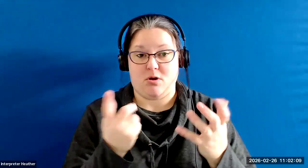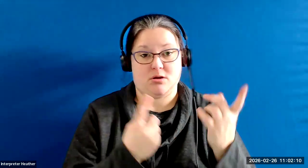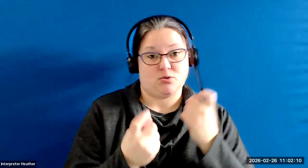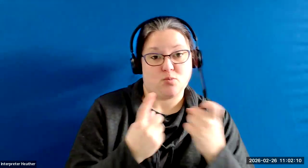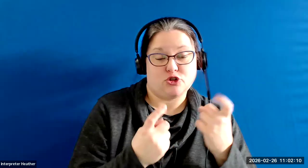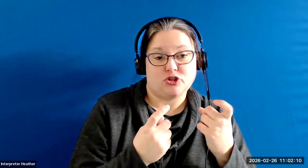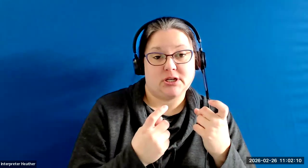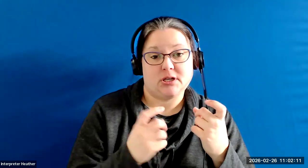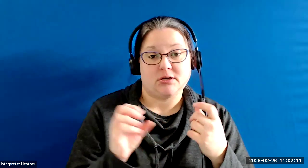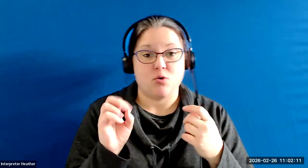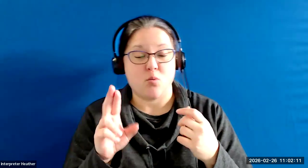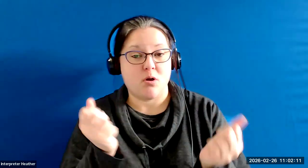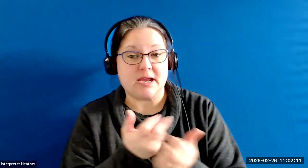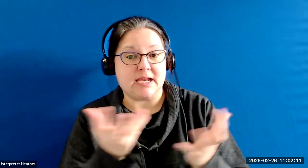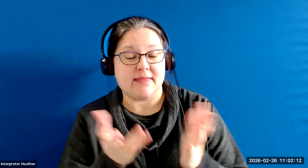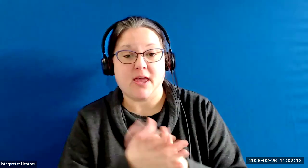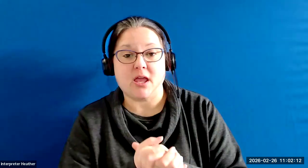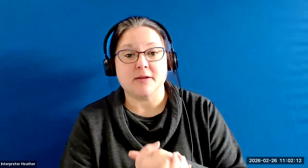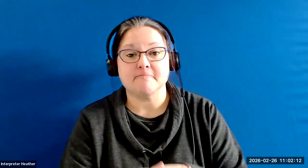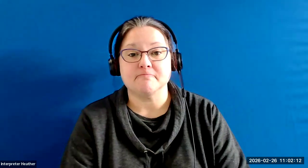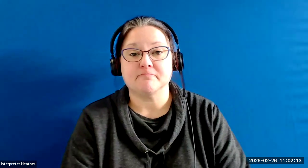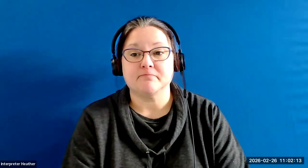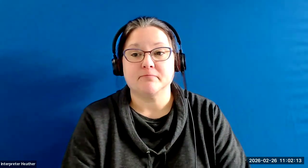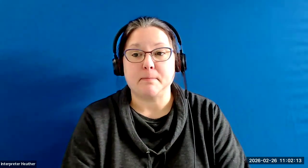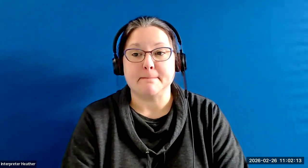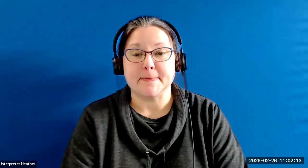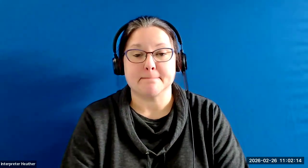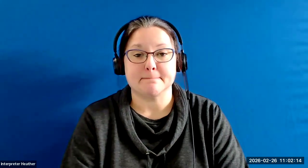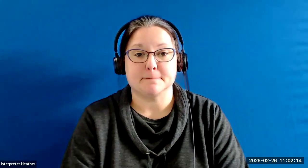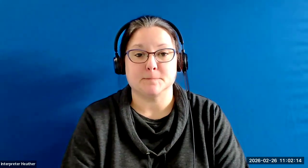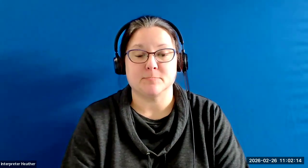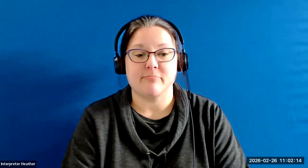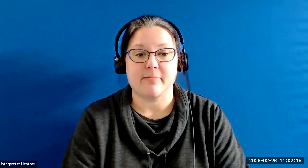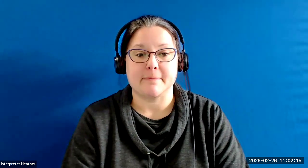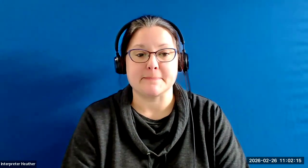question or anything for Ronnie Boyd.